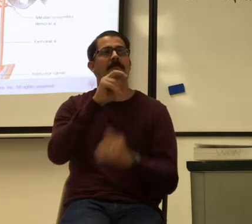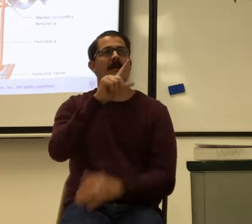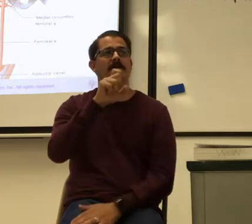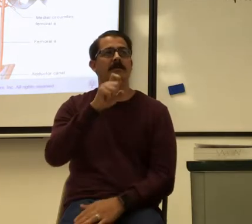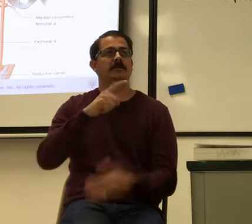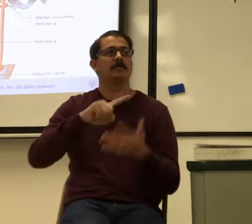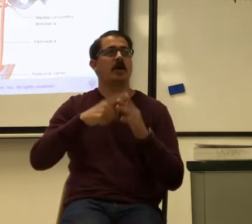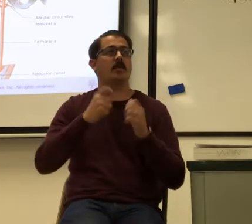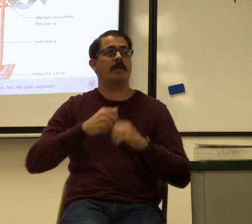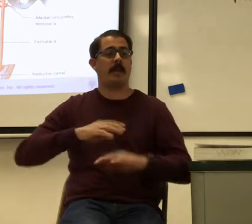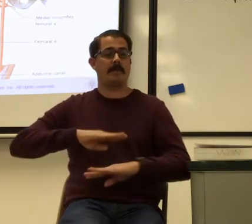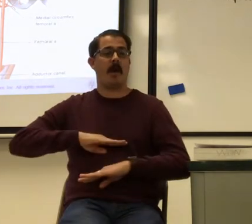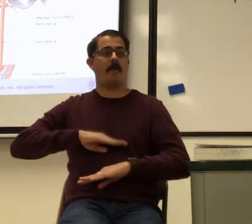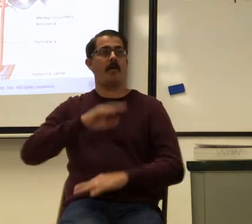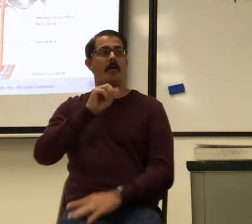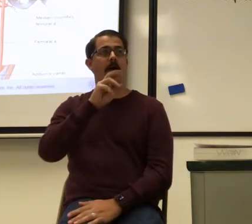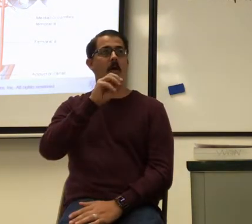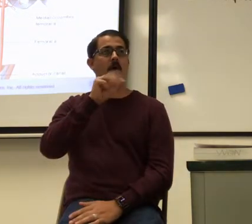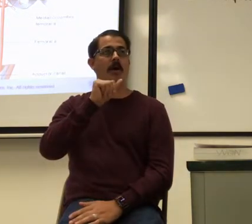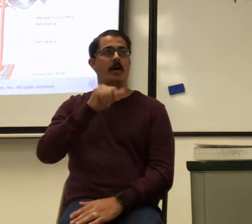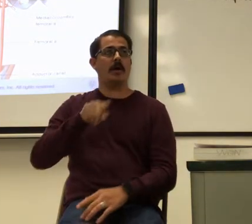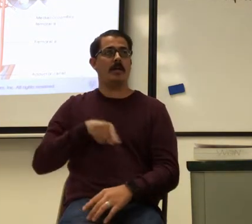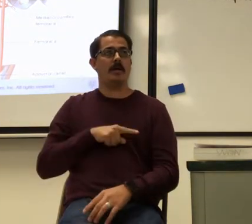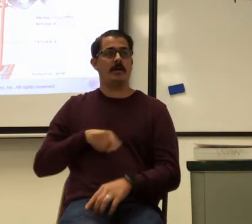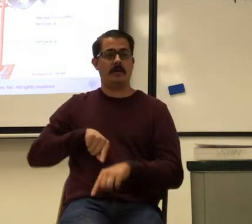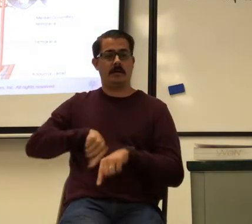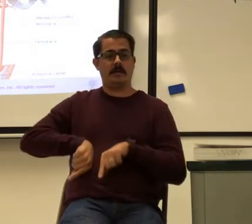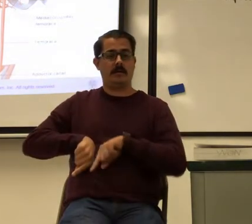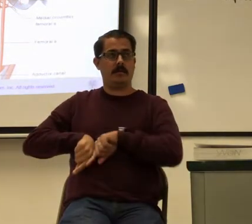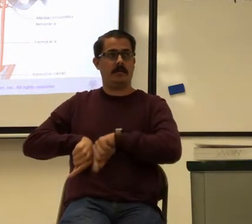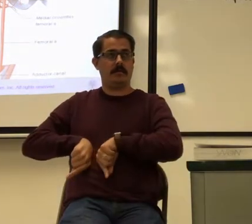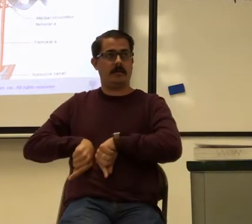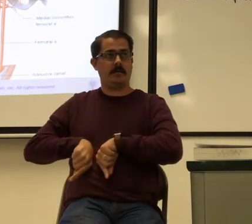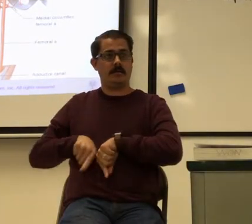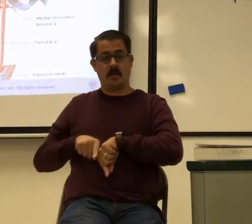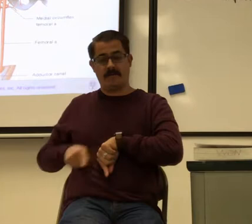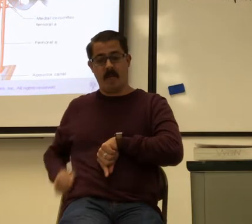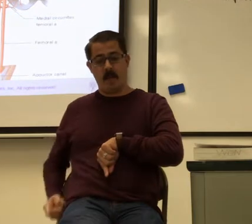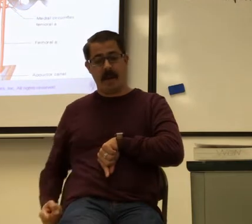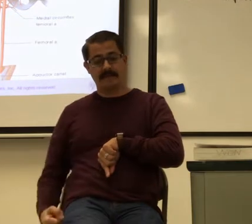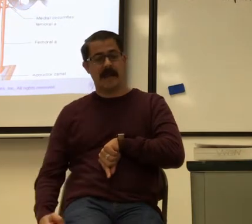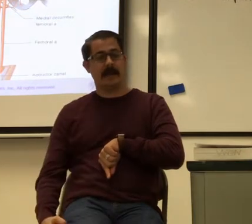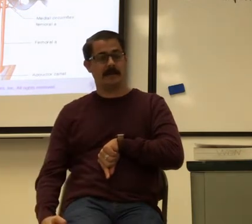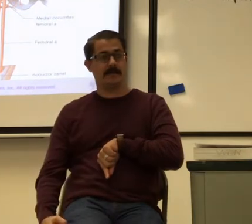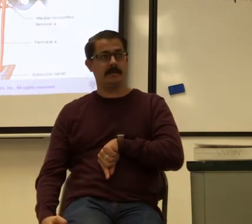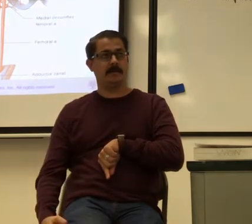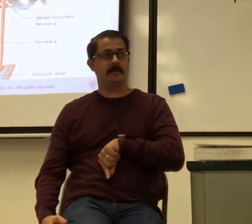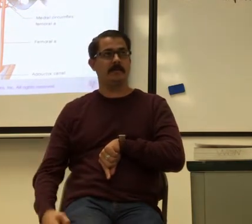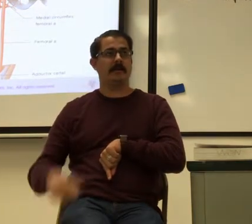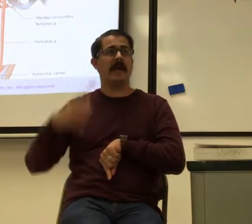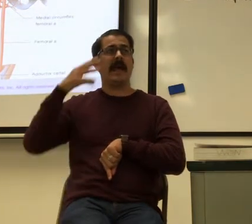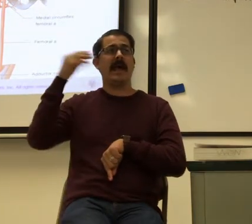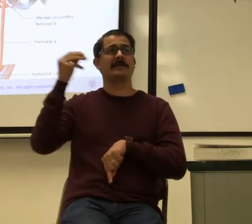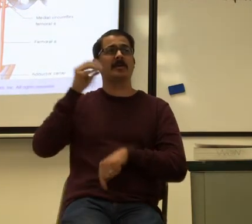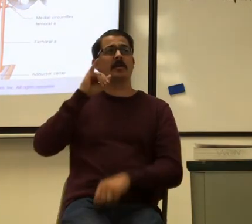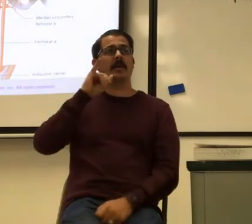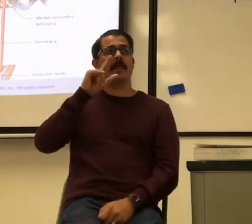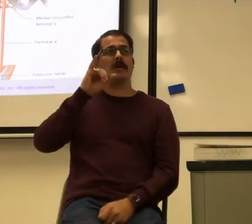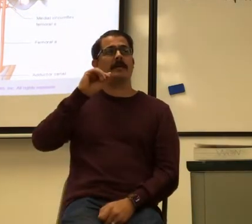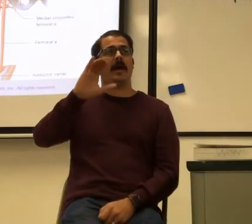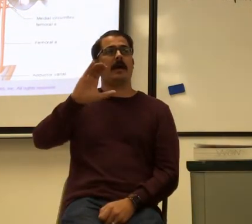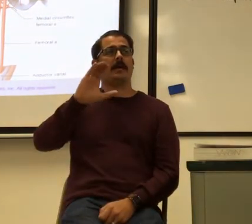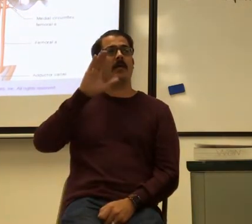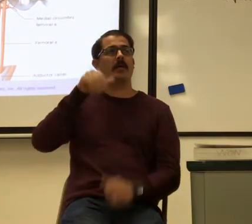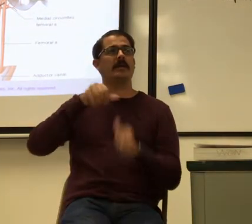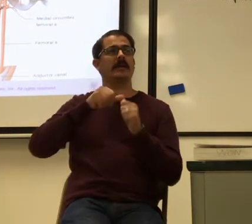abdominal aorta, then we branched to the common iliacs. This one follows the right side down. It's the external iliac that